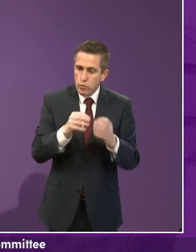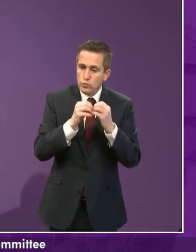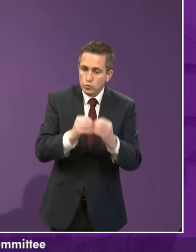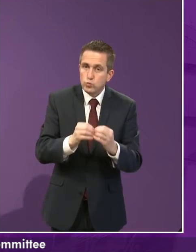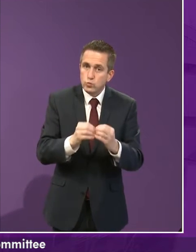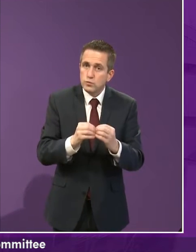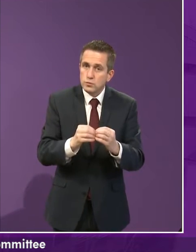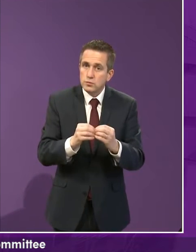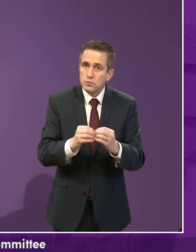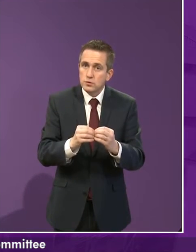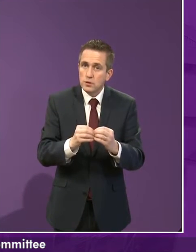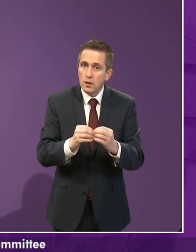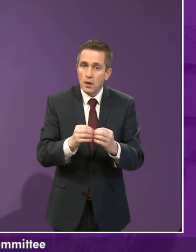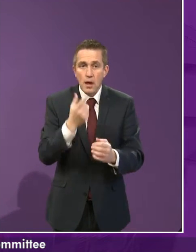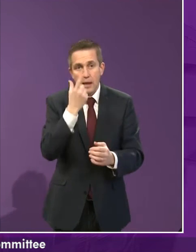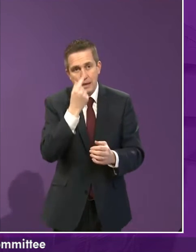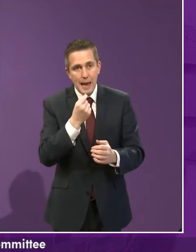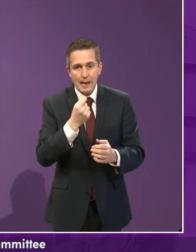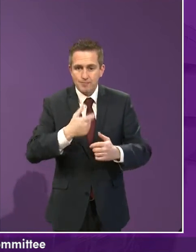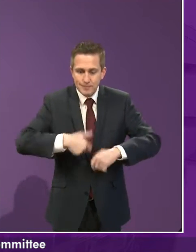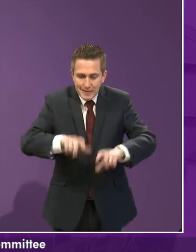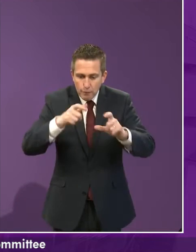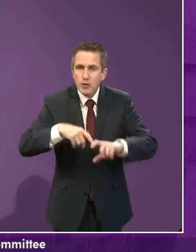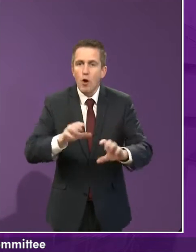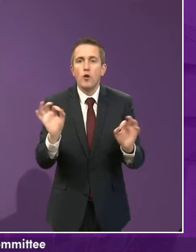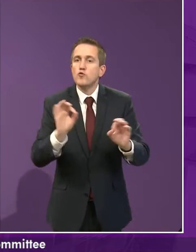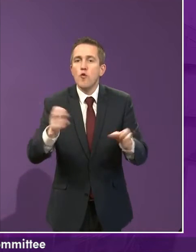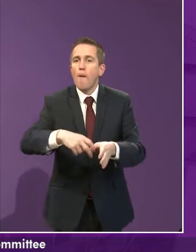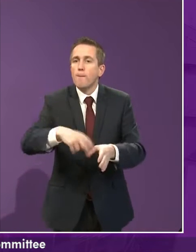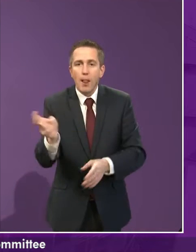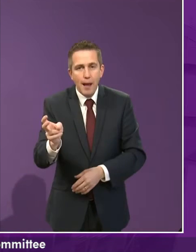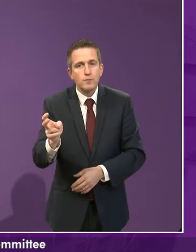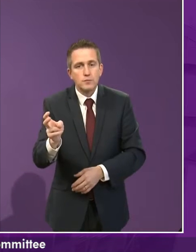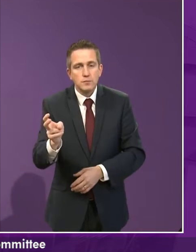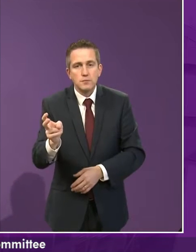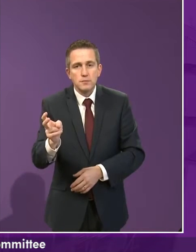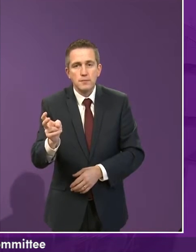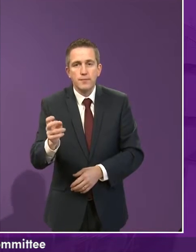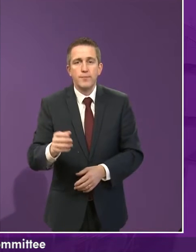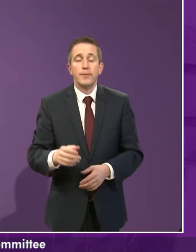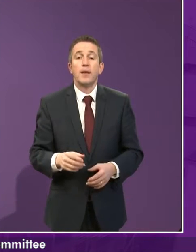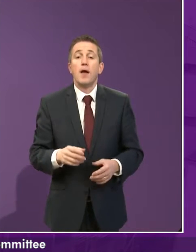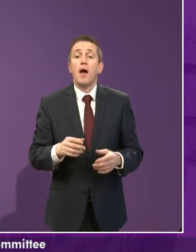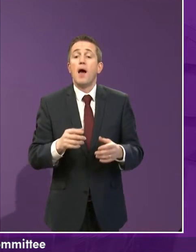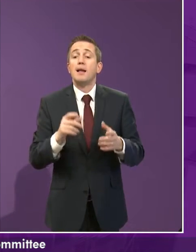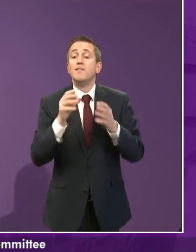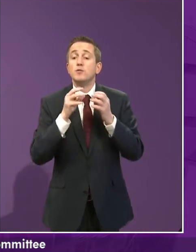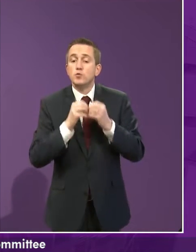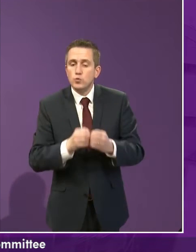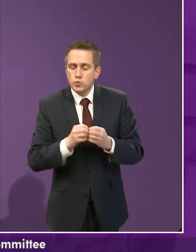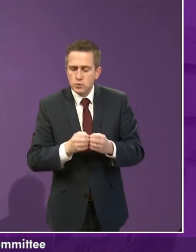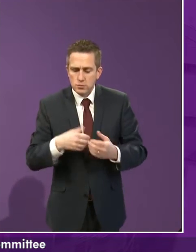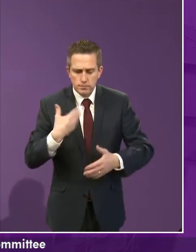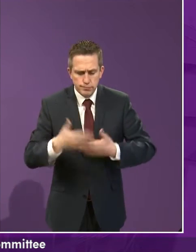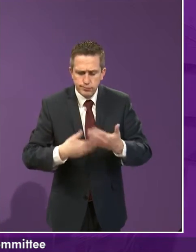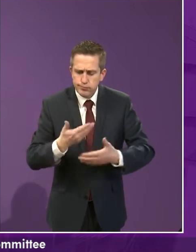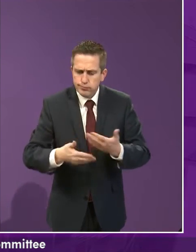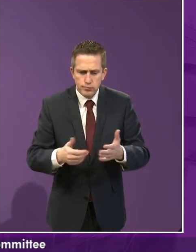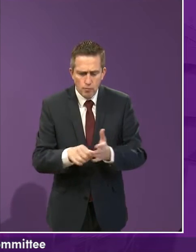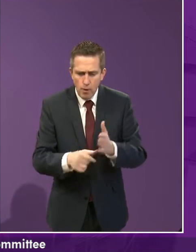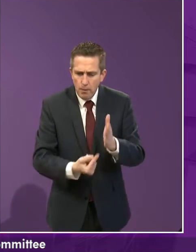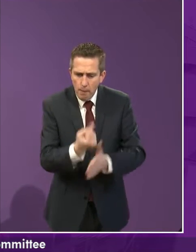to stay with their studies, and also to ensure that if they have queries and questions, issues,